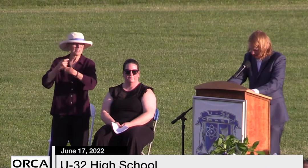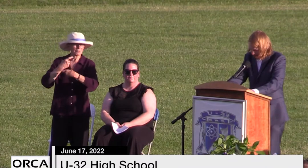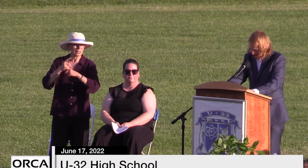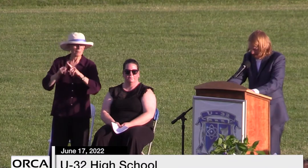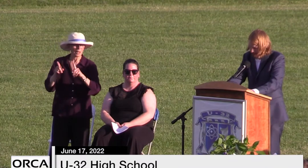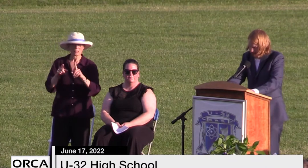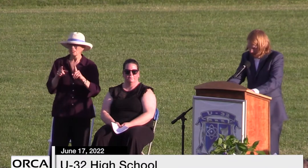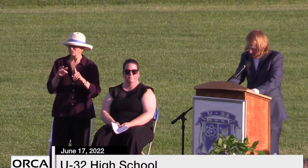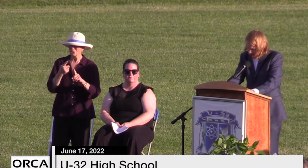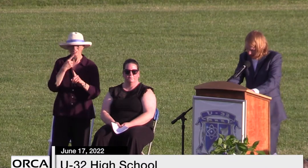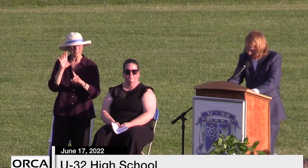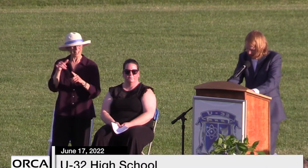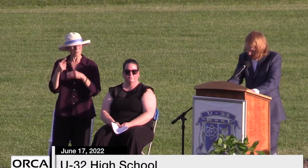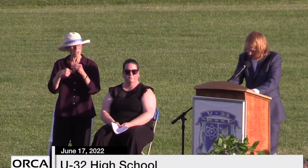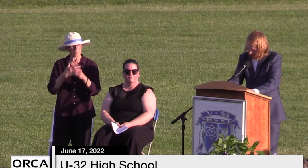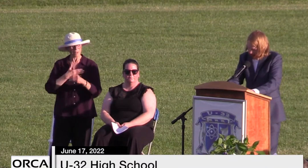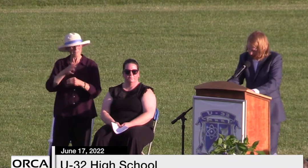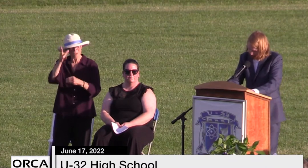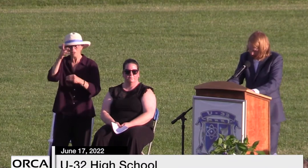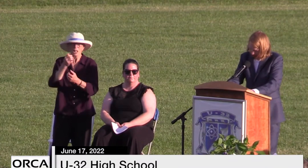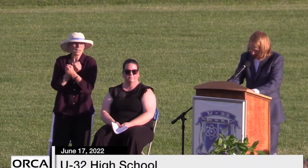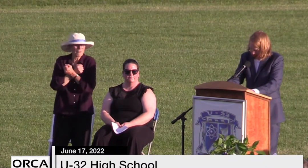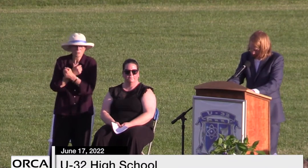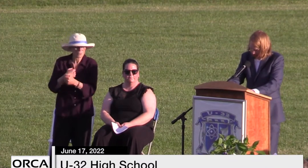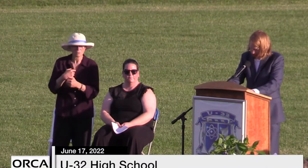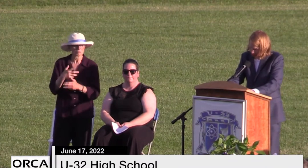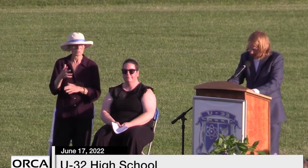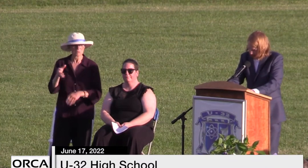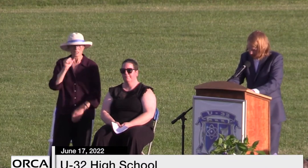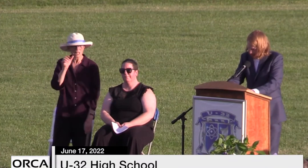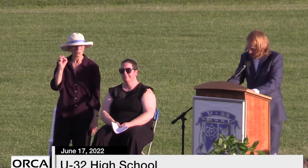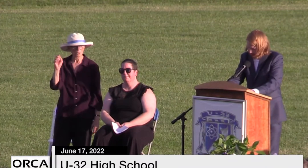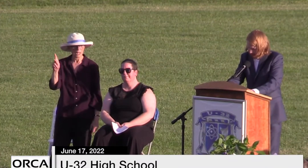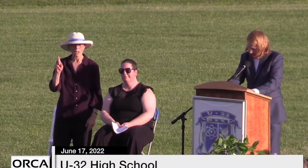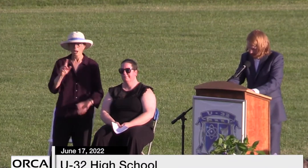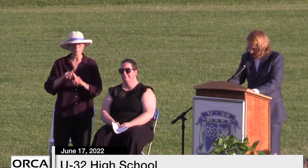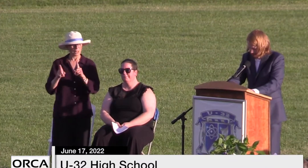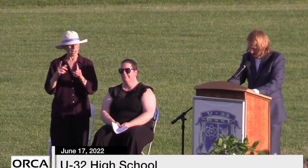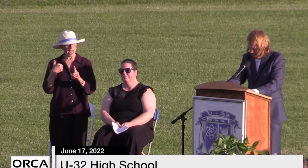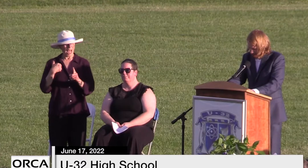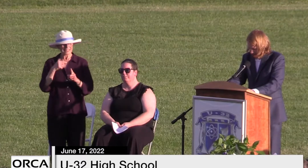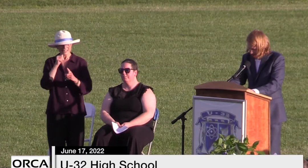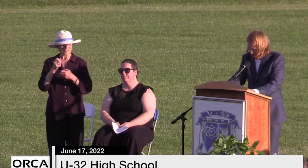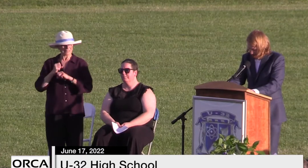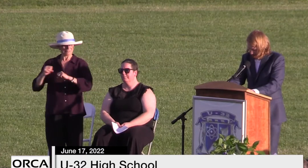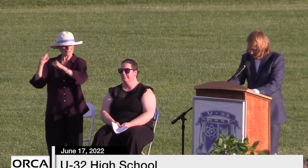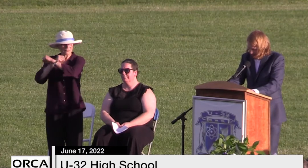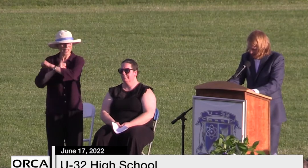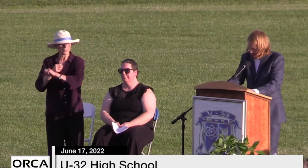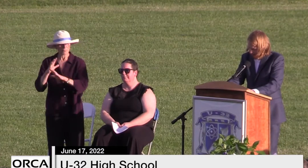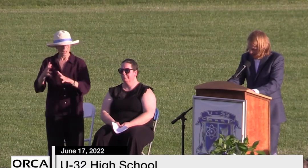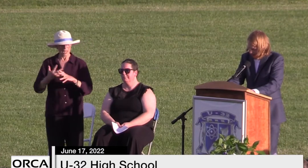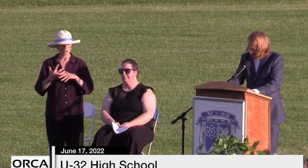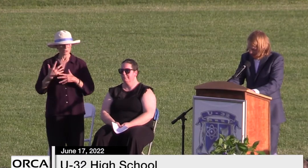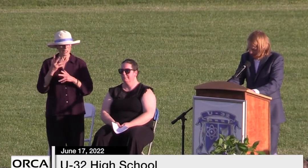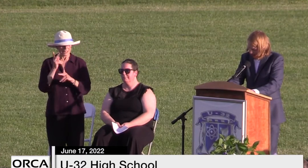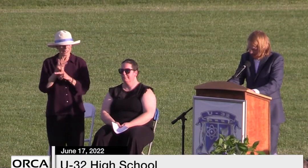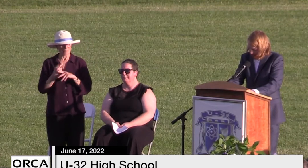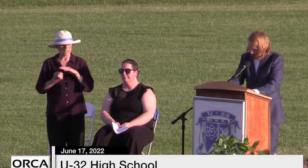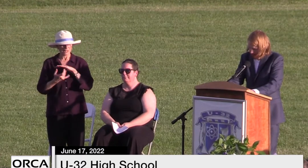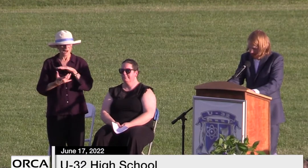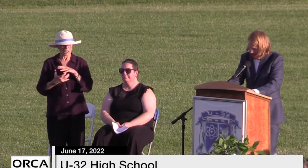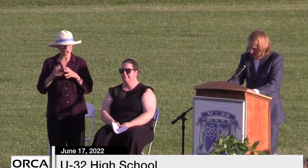say something like that about my loving father was not okay. This time, though, I held in my rage, and I used it. I worked even